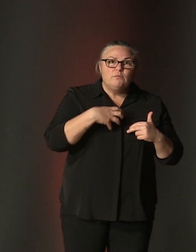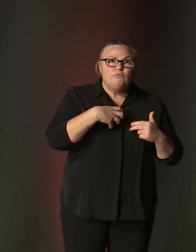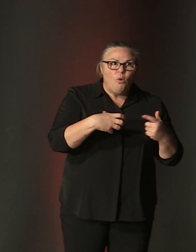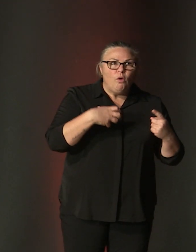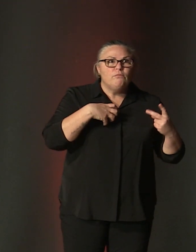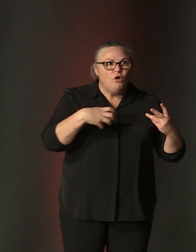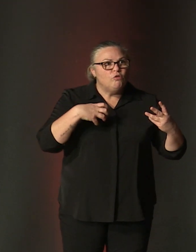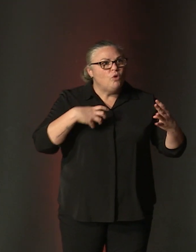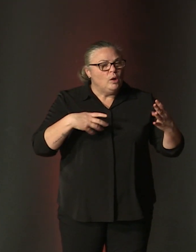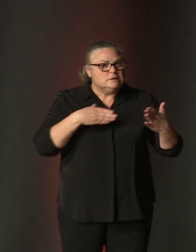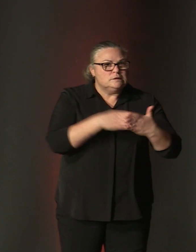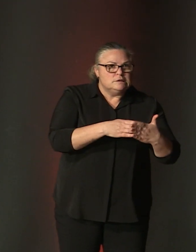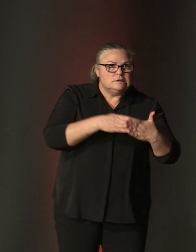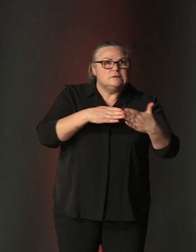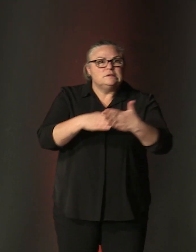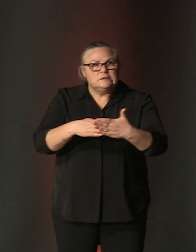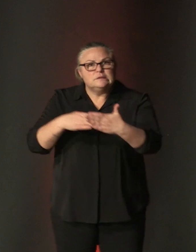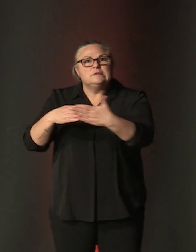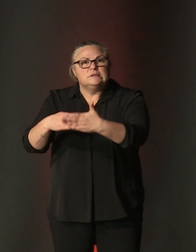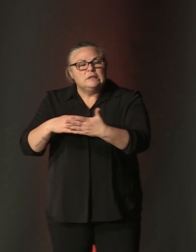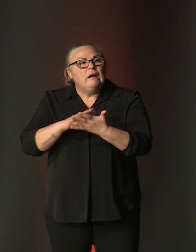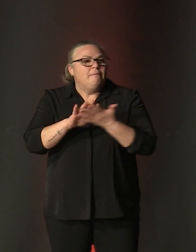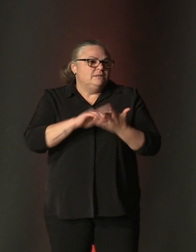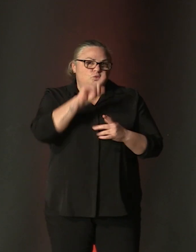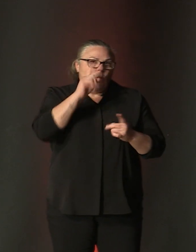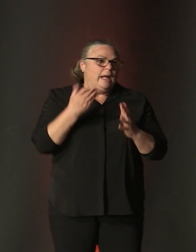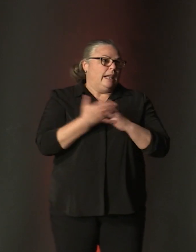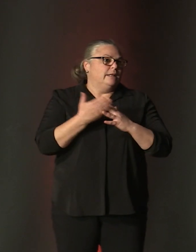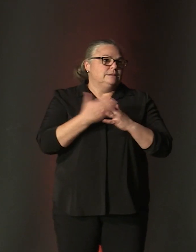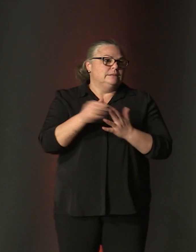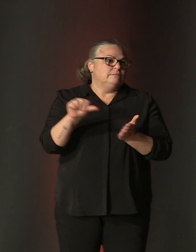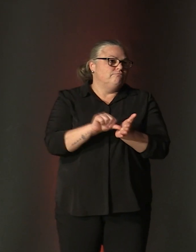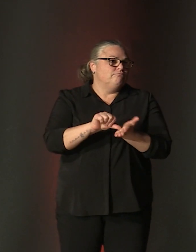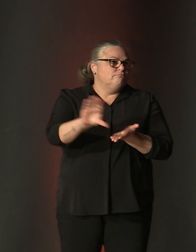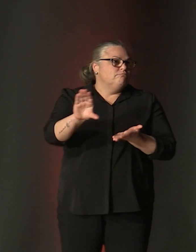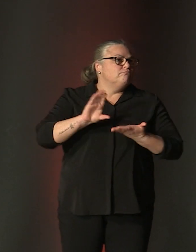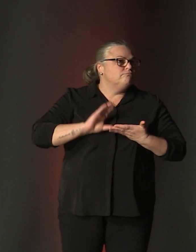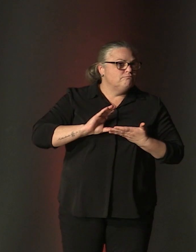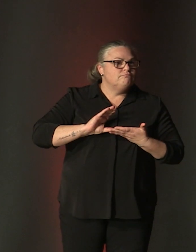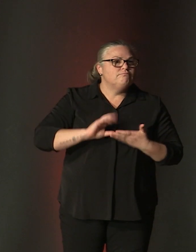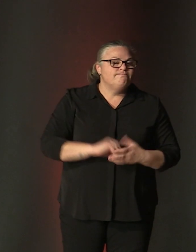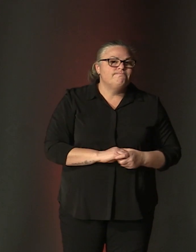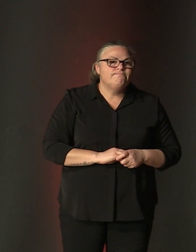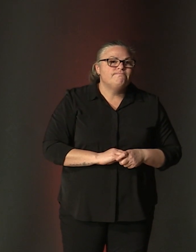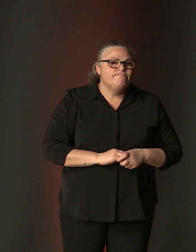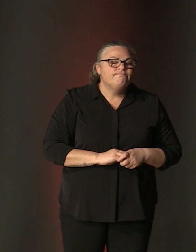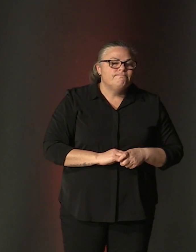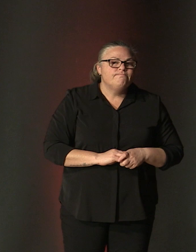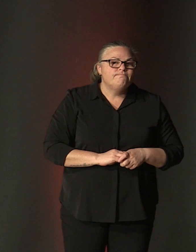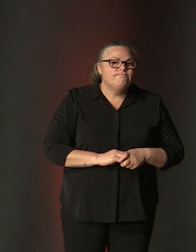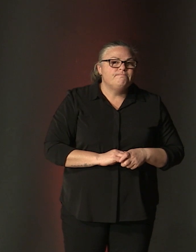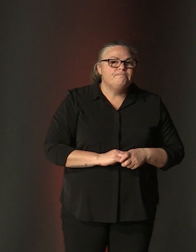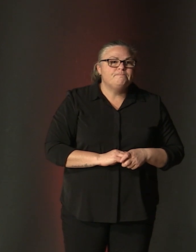emerge, the more and more limited your access to this birthday party money becomes. So this